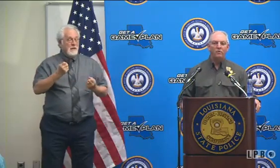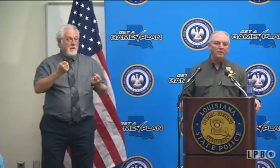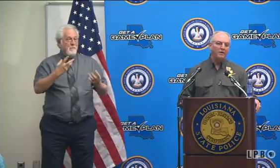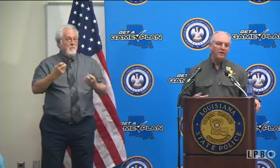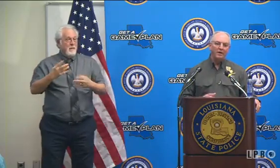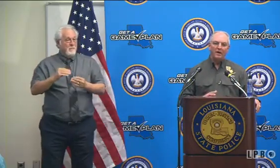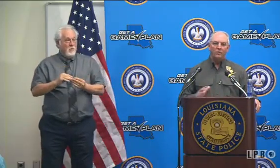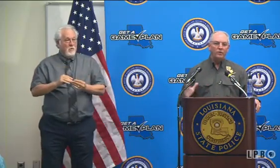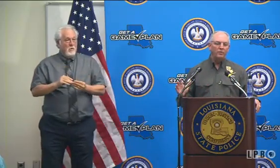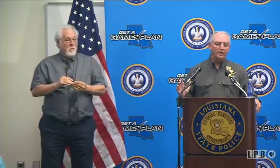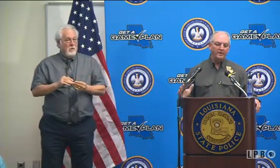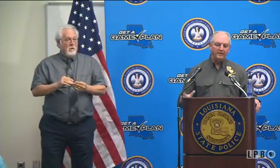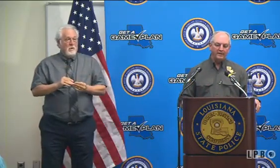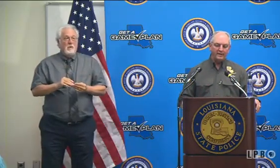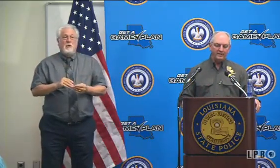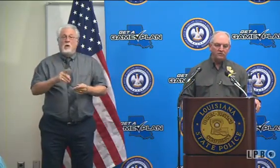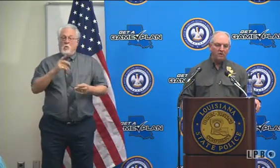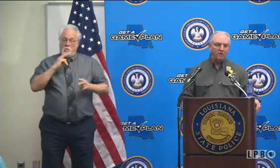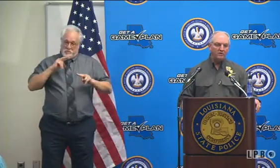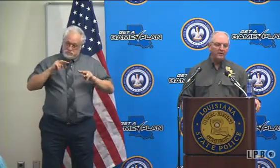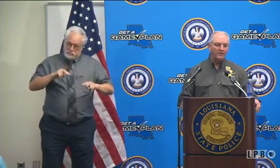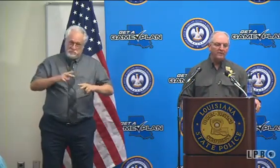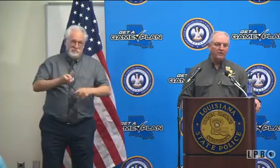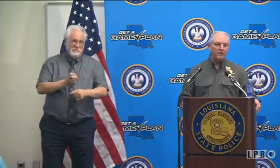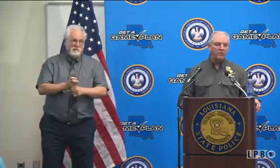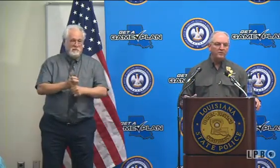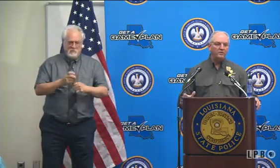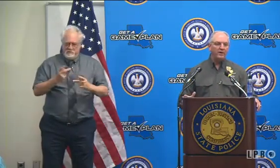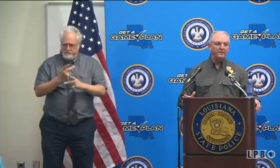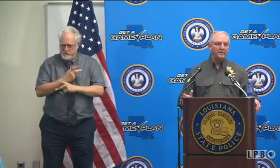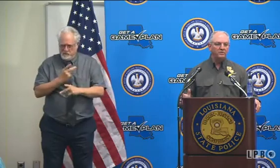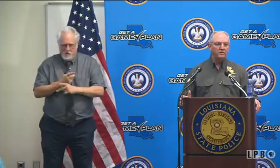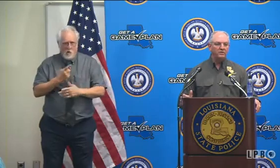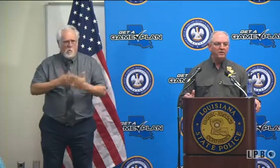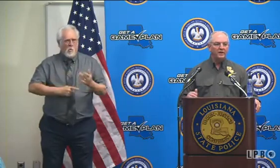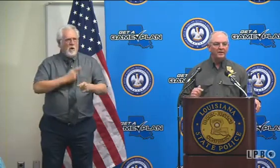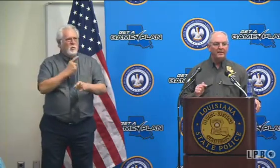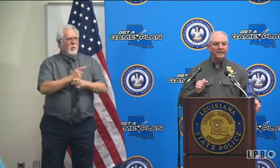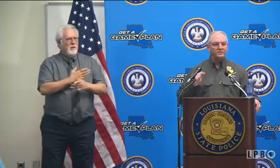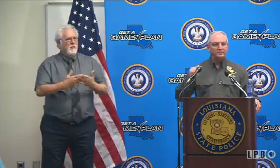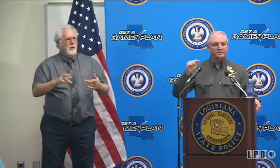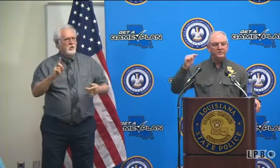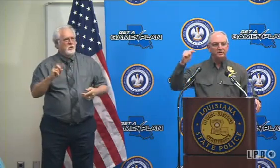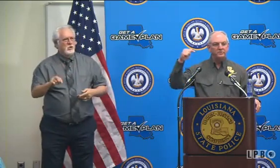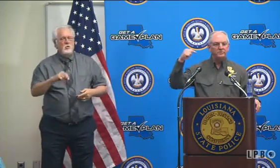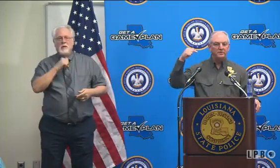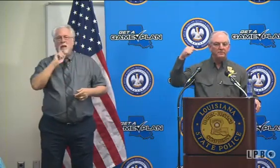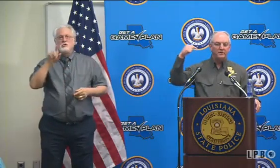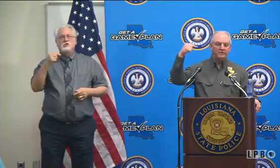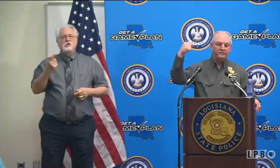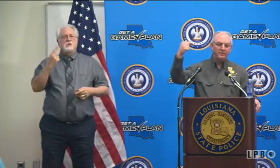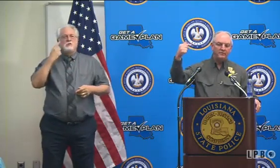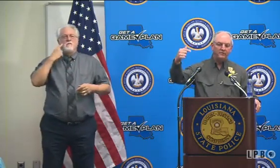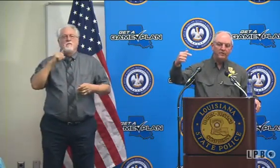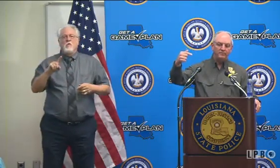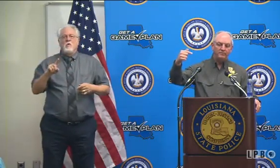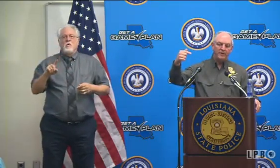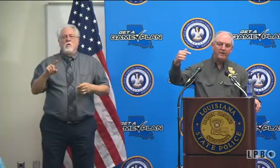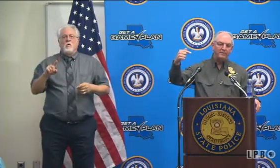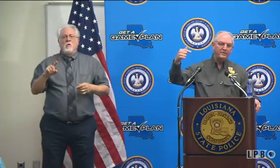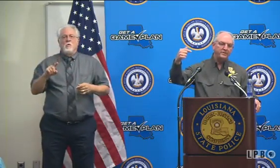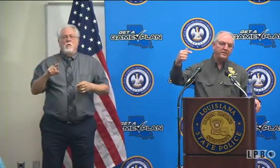many more, we're really looking at this hard, trying to figure out what the right thing to do, not just in terms of